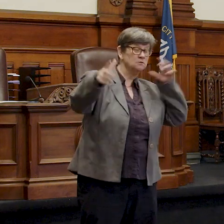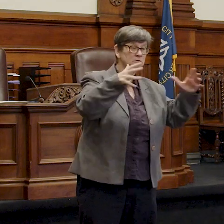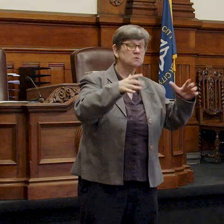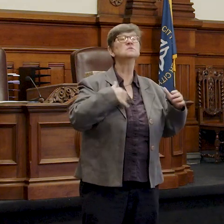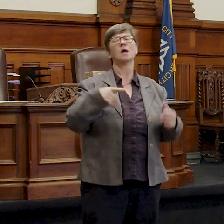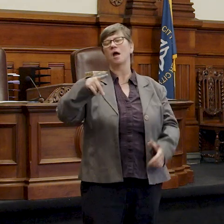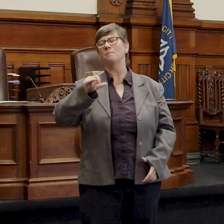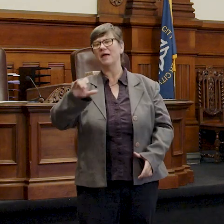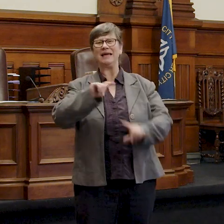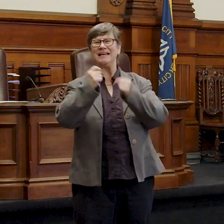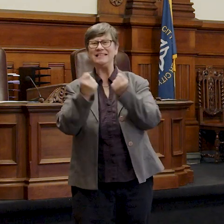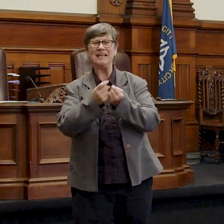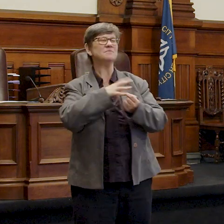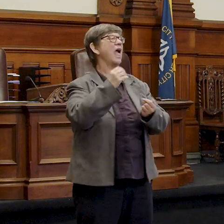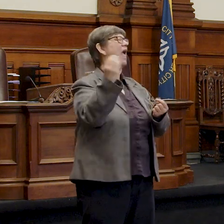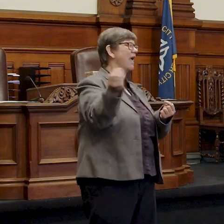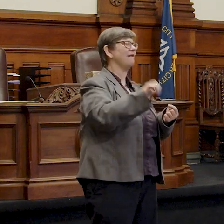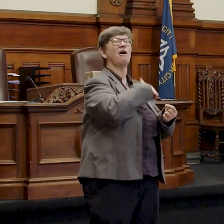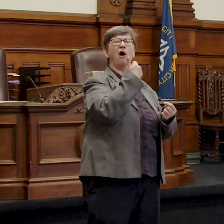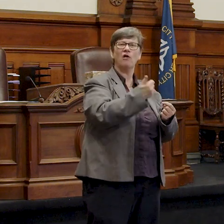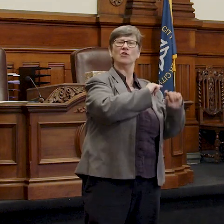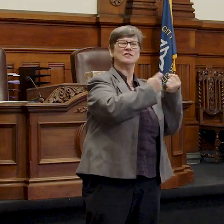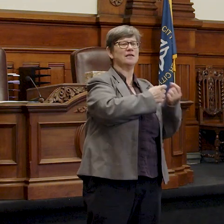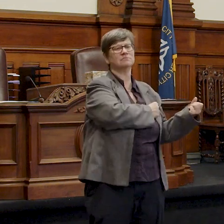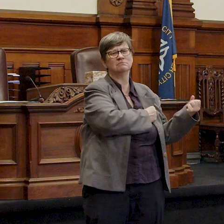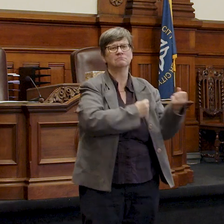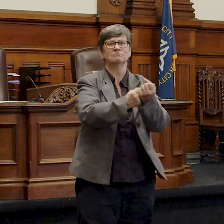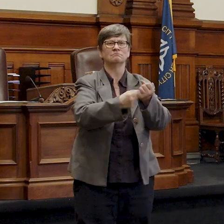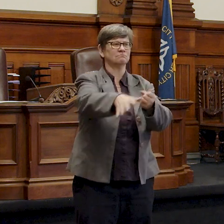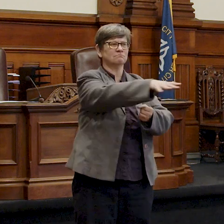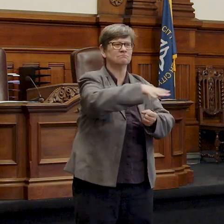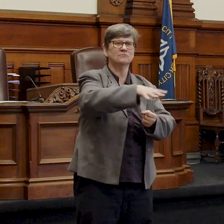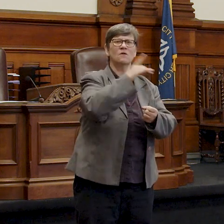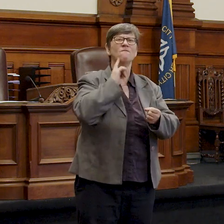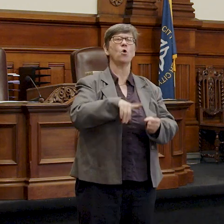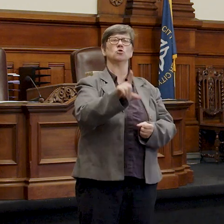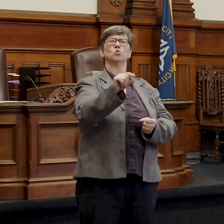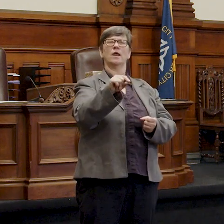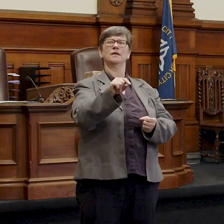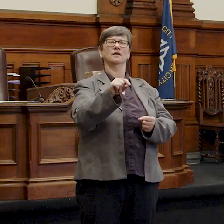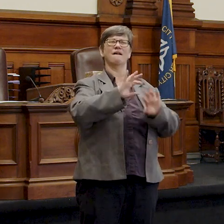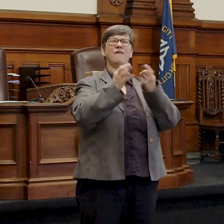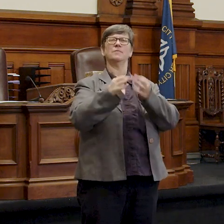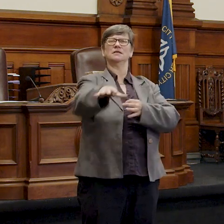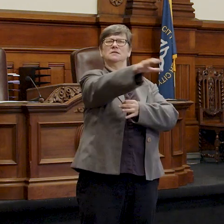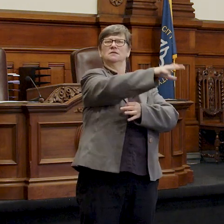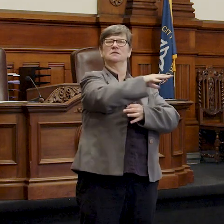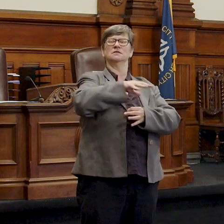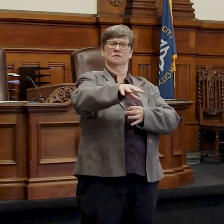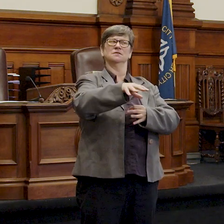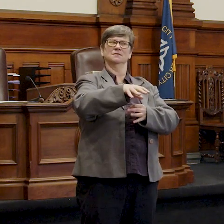the evacuation of more than 20 neighboring homes. Let me just say this. This one position, I